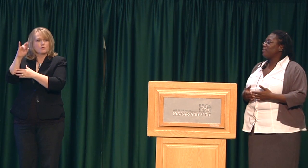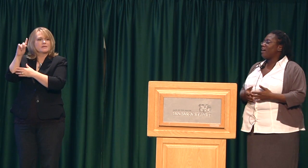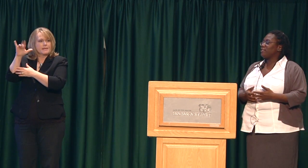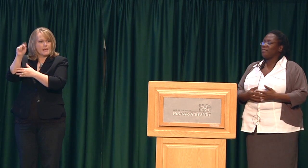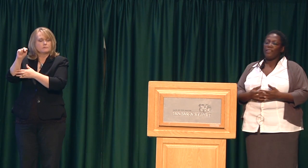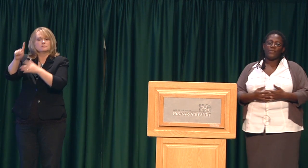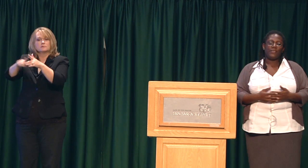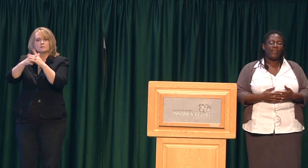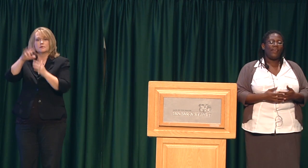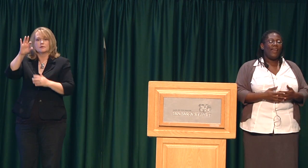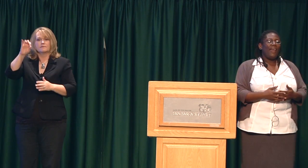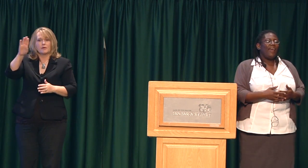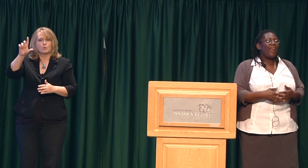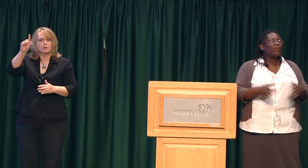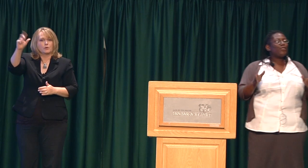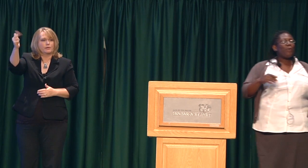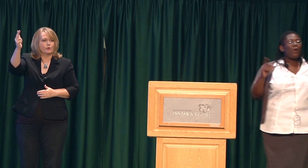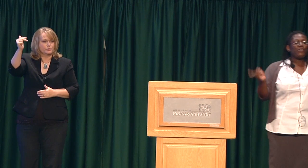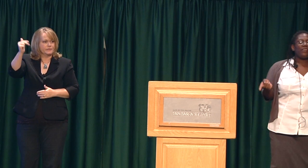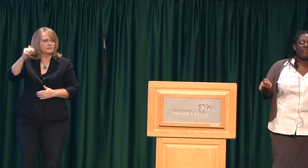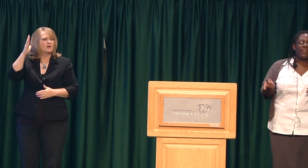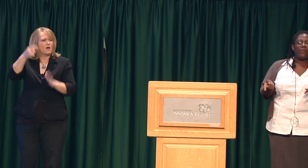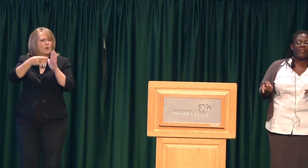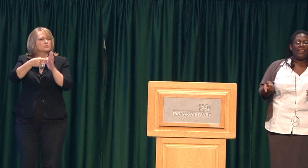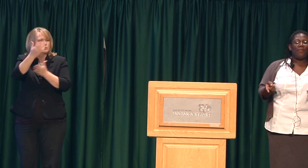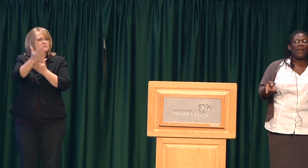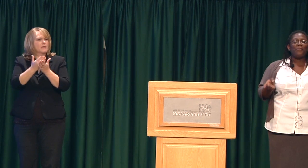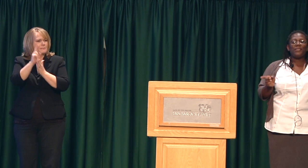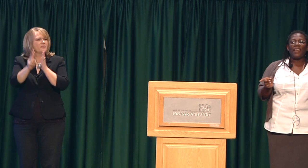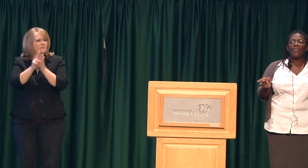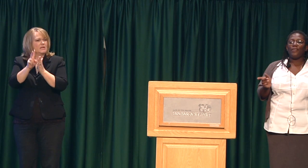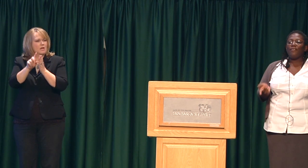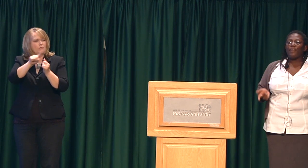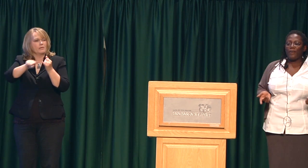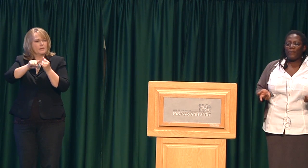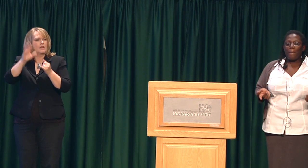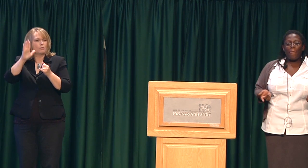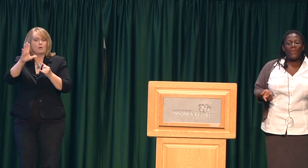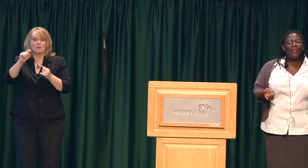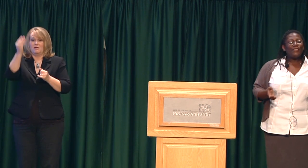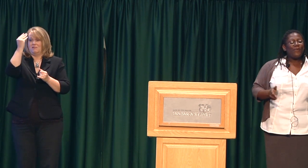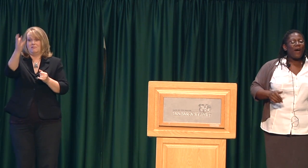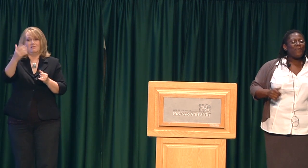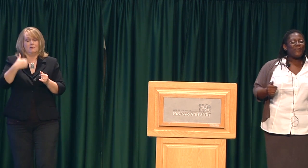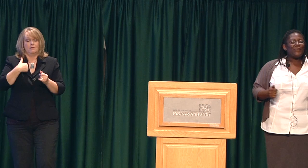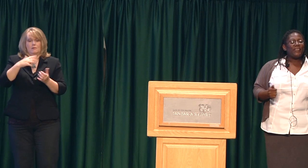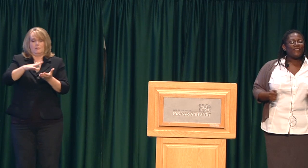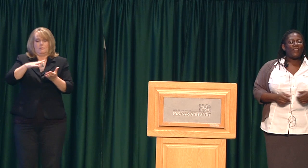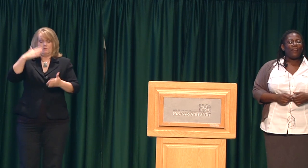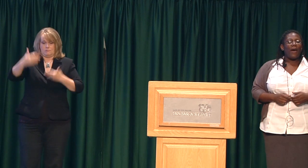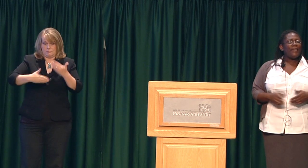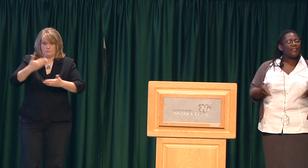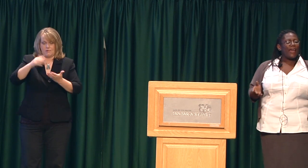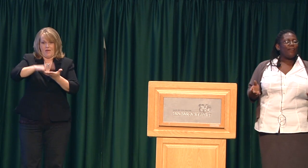of 2013. And I will show a portion of the video at the end, but I will say we live and learn. So while we were doing